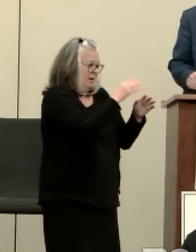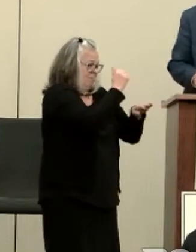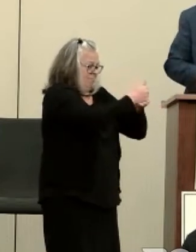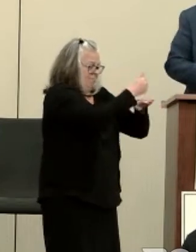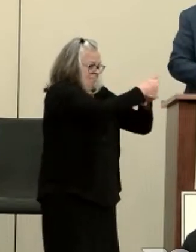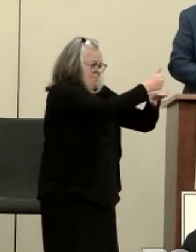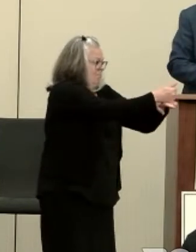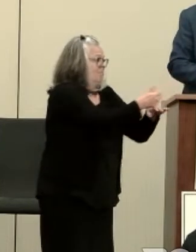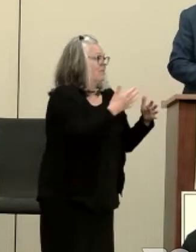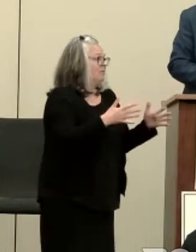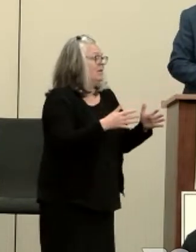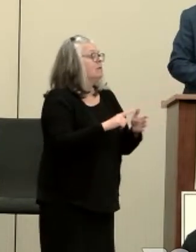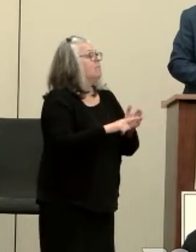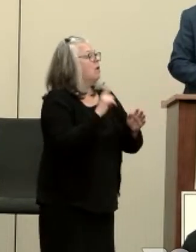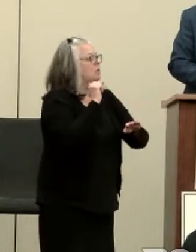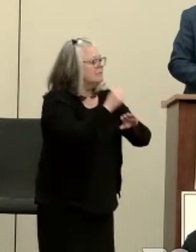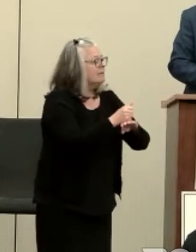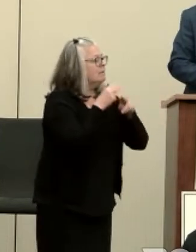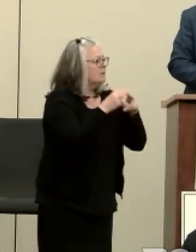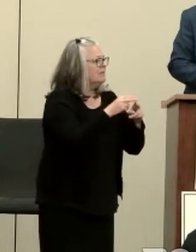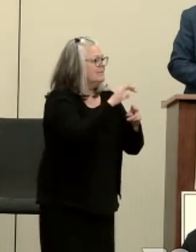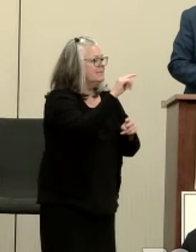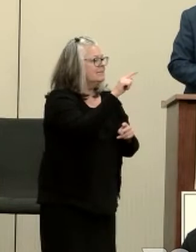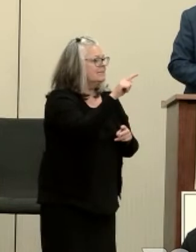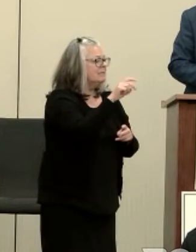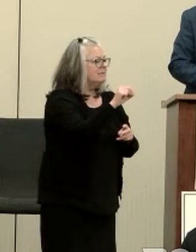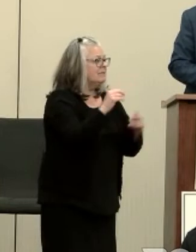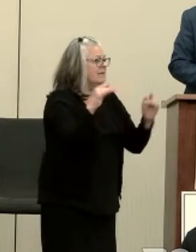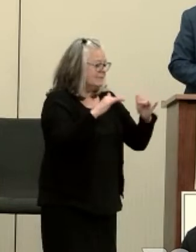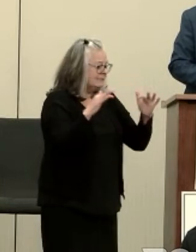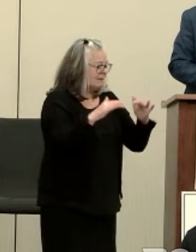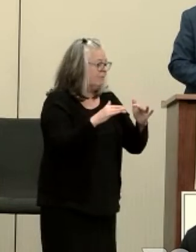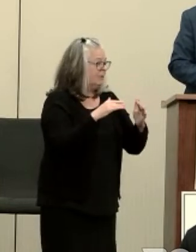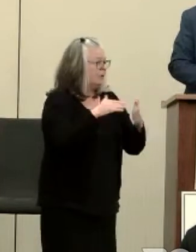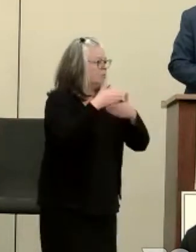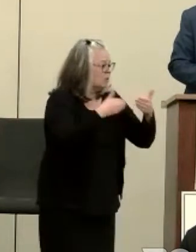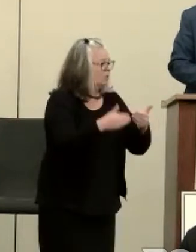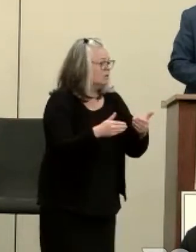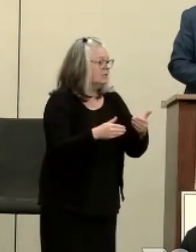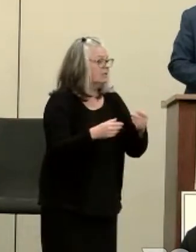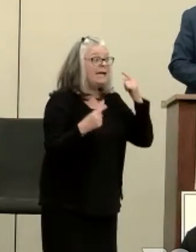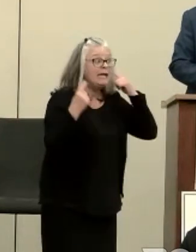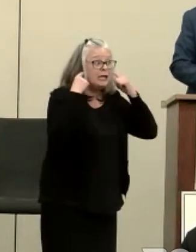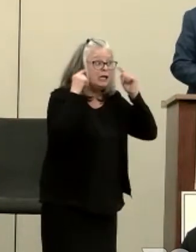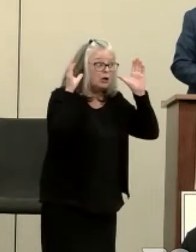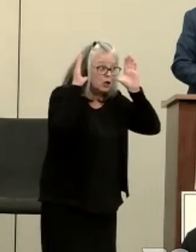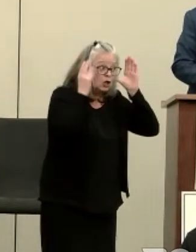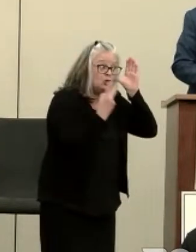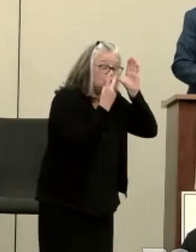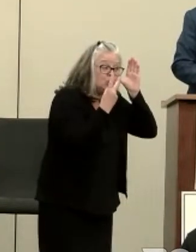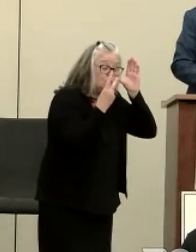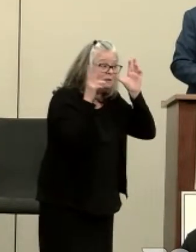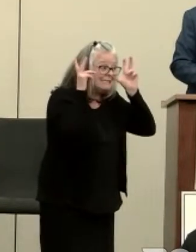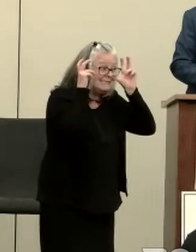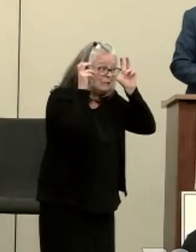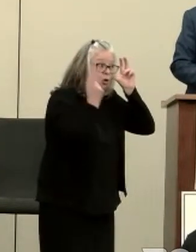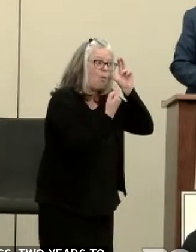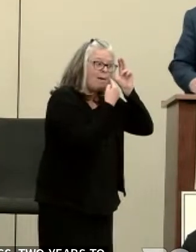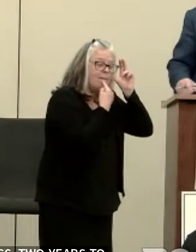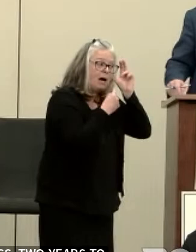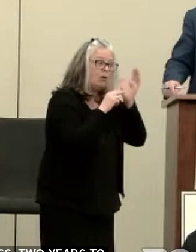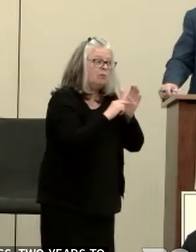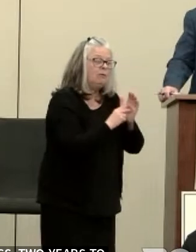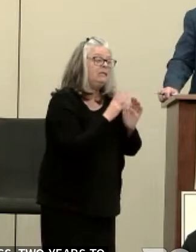something called a citizens assembly process. We have 2 ears to listen twice as much as we speak. And the Green Party is committed